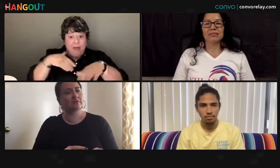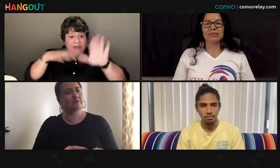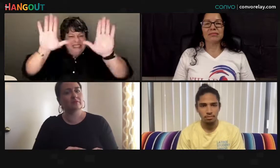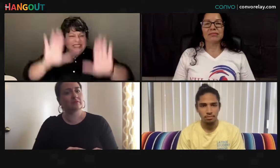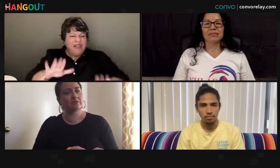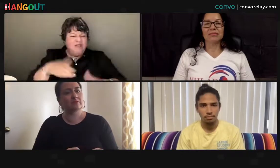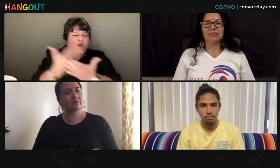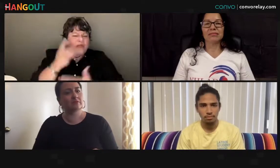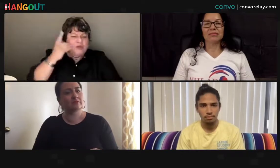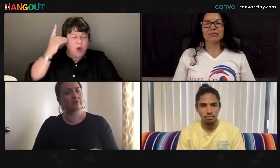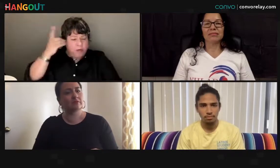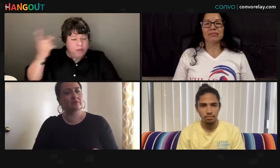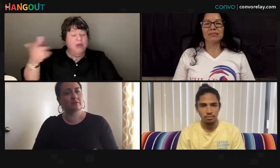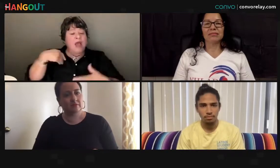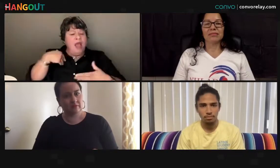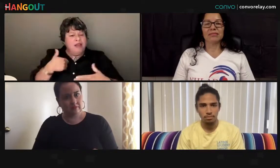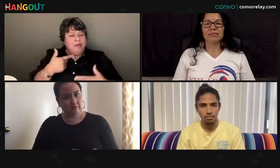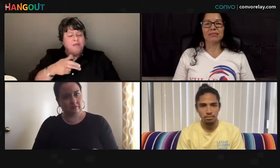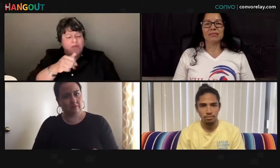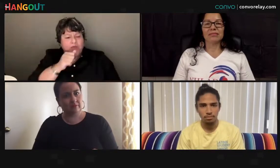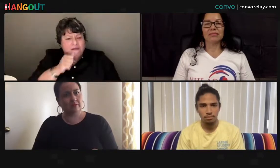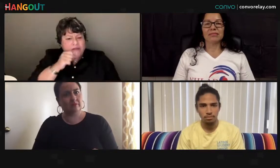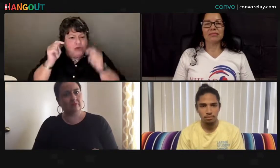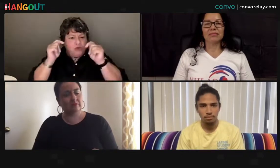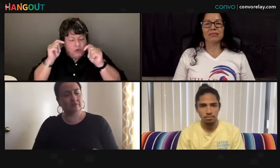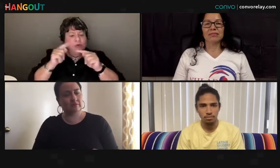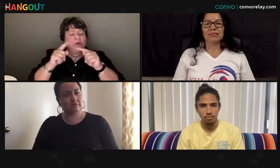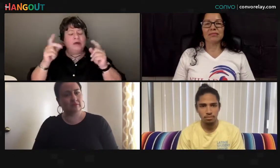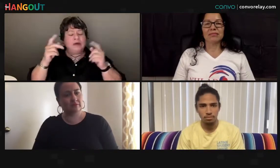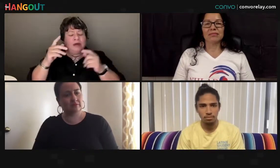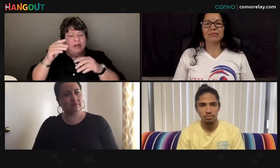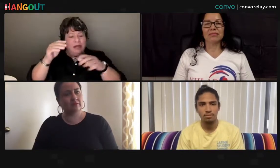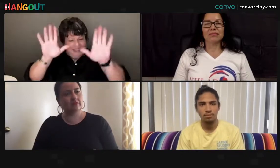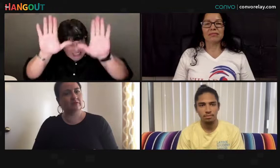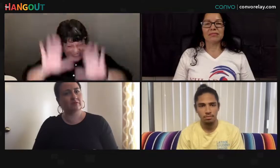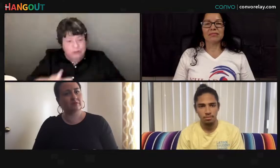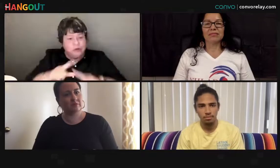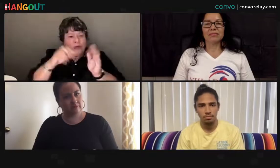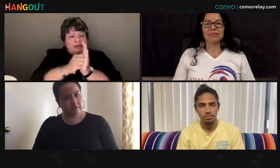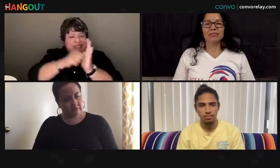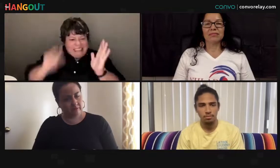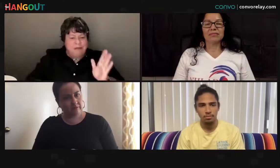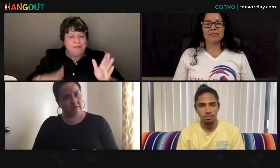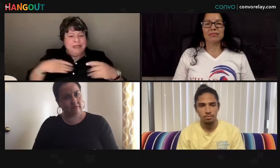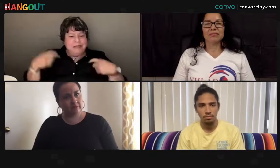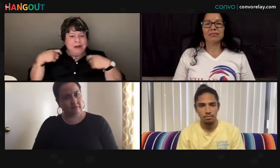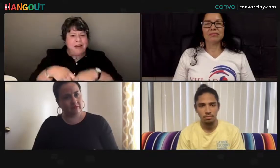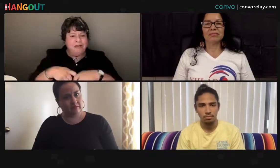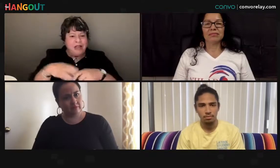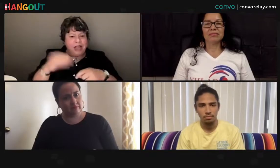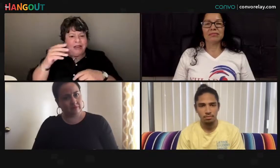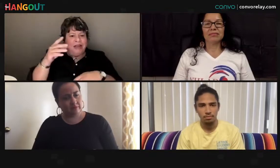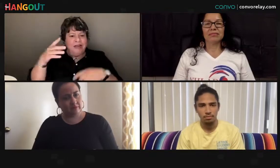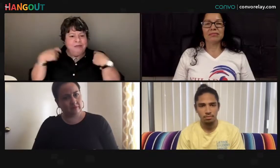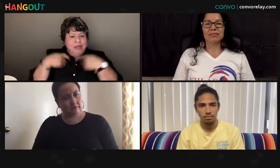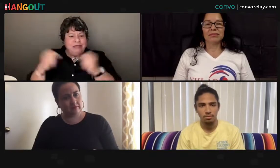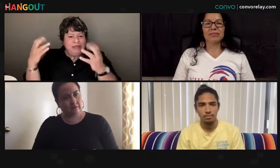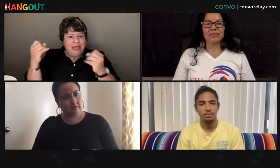little bit of awareness. They do now, but back then I went to the dorms. I had a private tutor every Sunday. They came